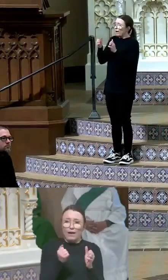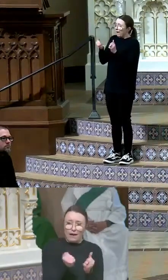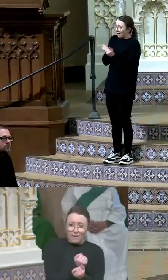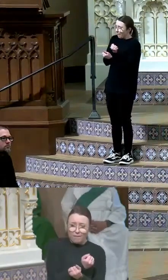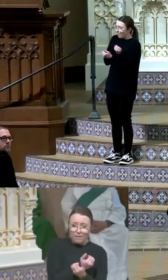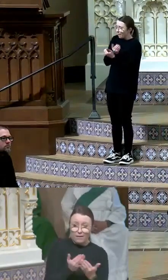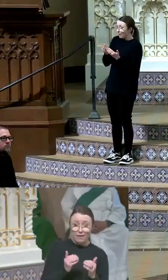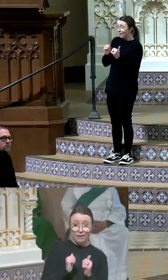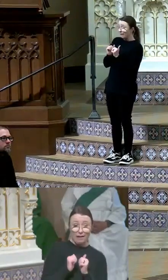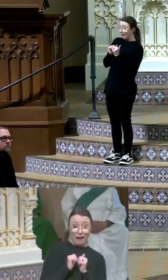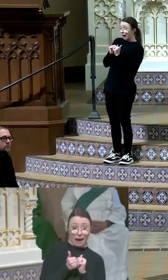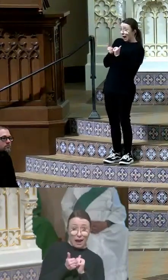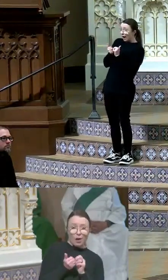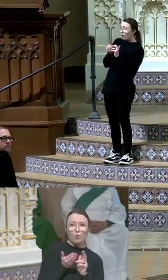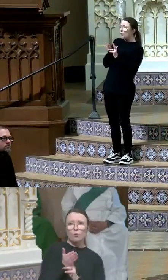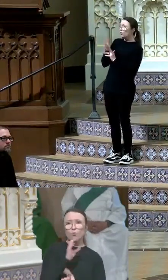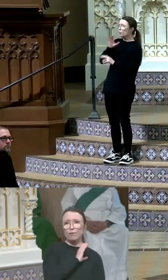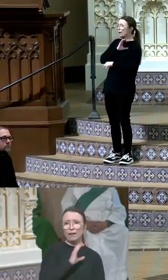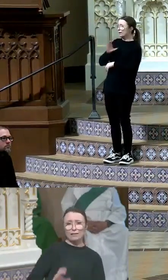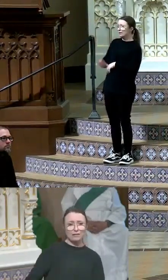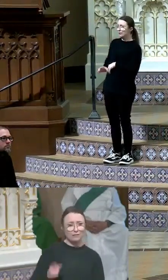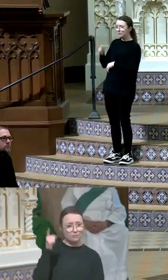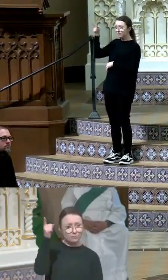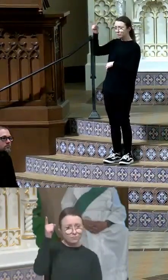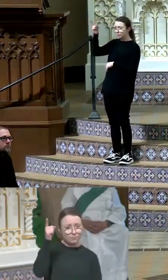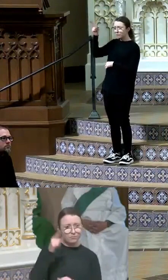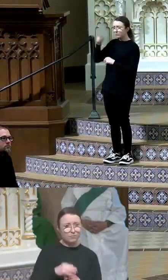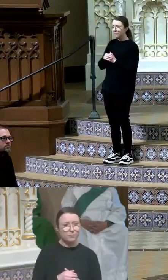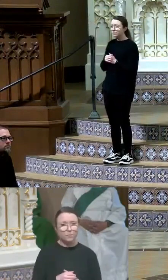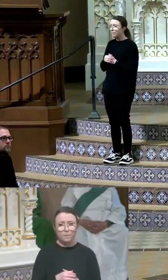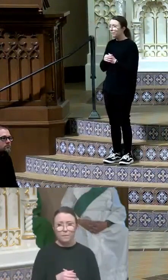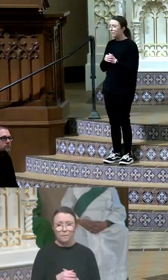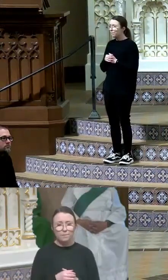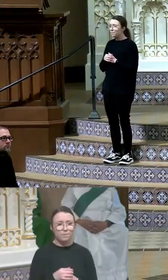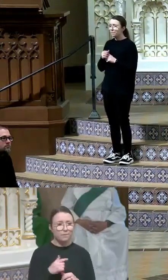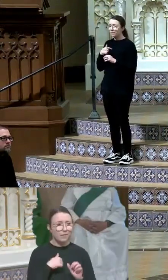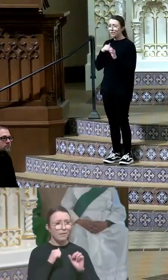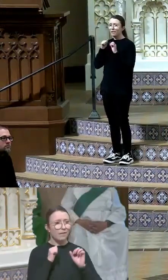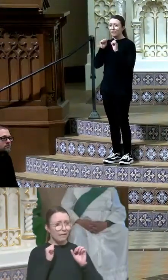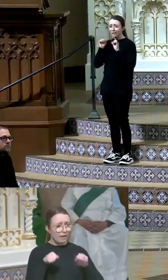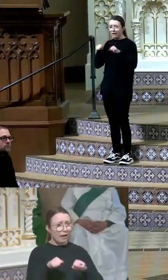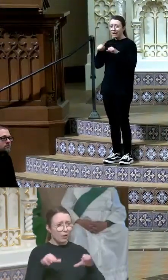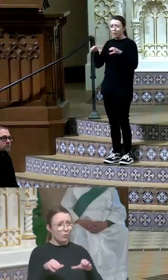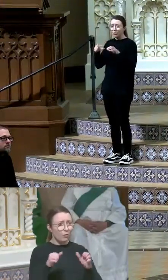all things but fail. I love you.